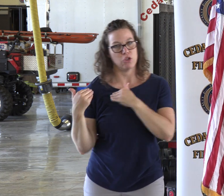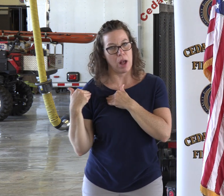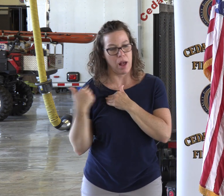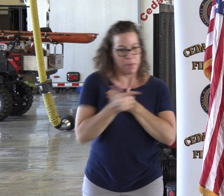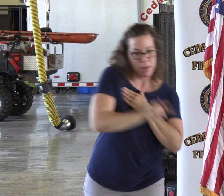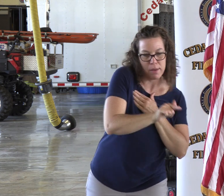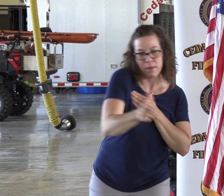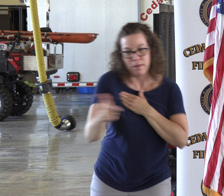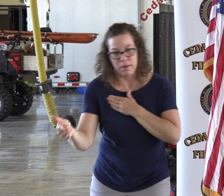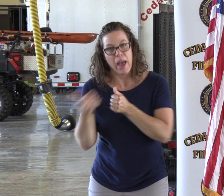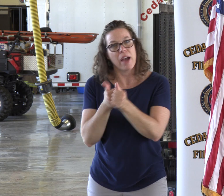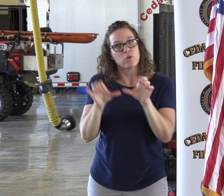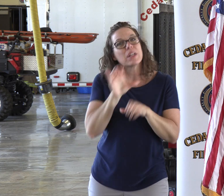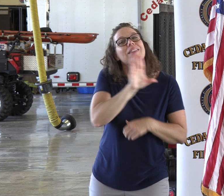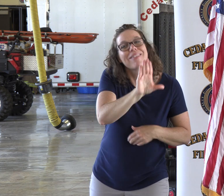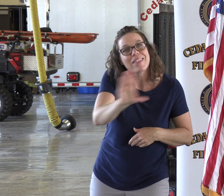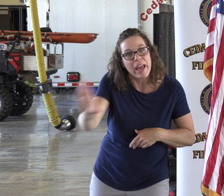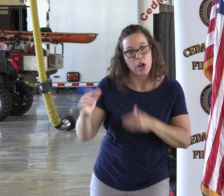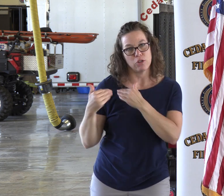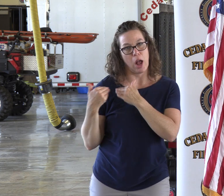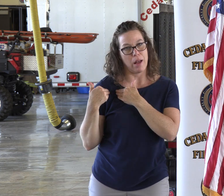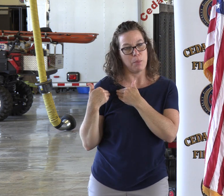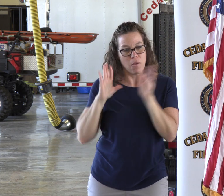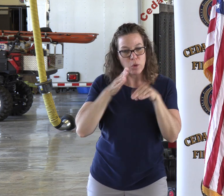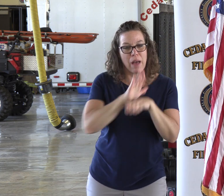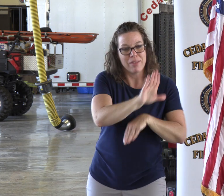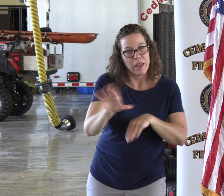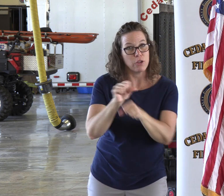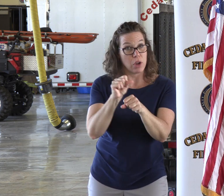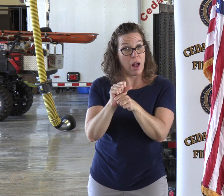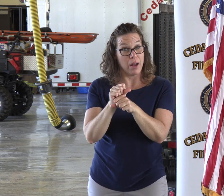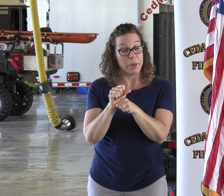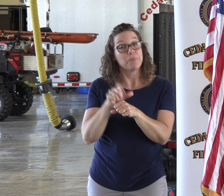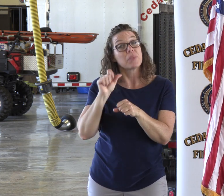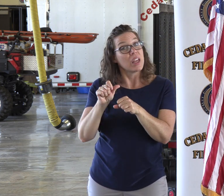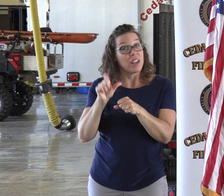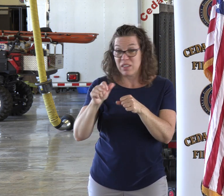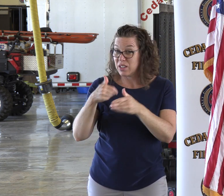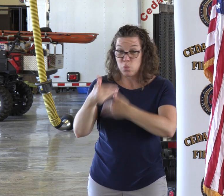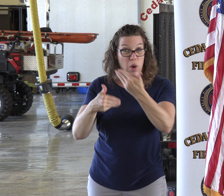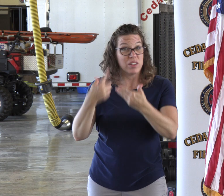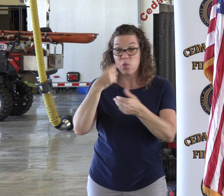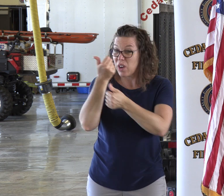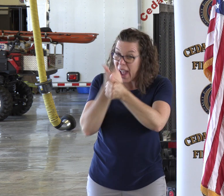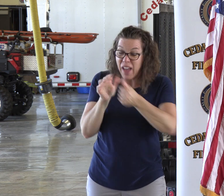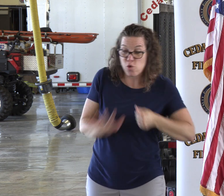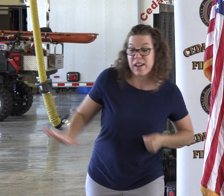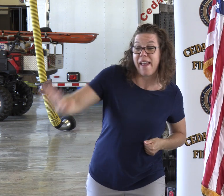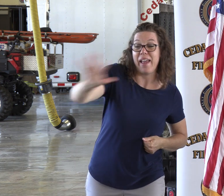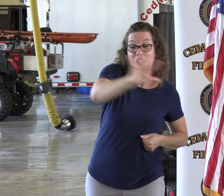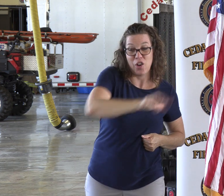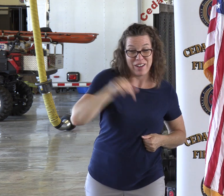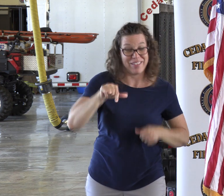and everyone stays on task, focused on the job. And we multiply this process across every quadrant of the city, every block